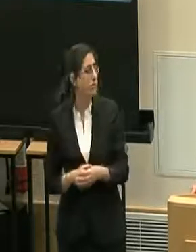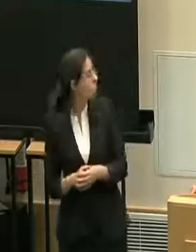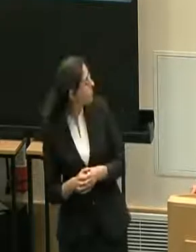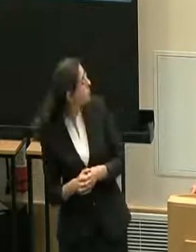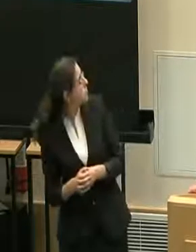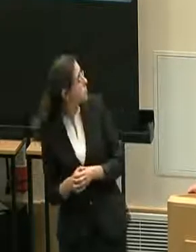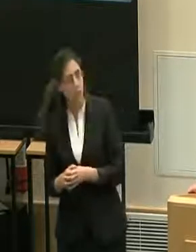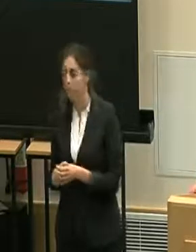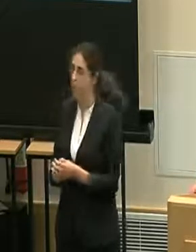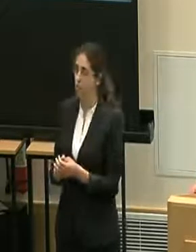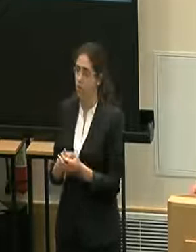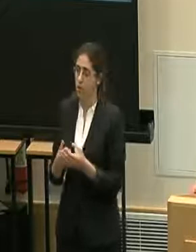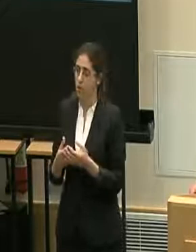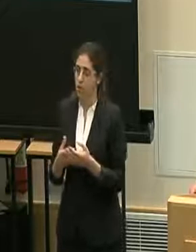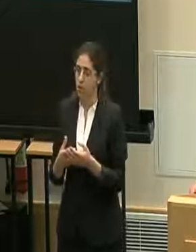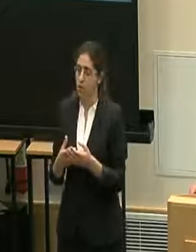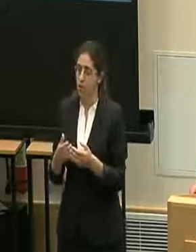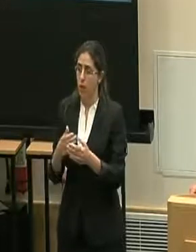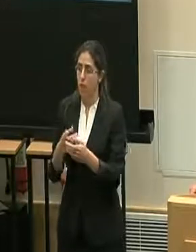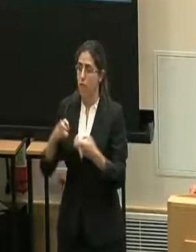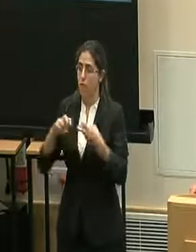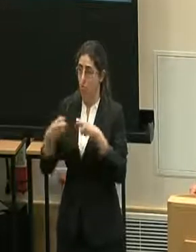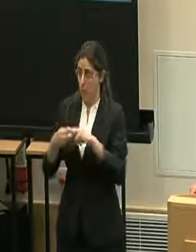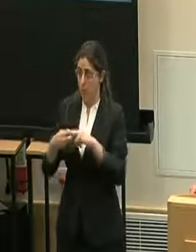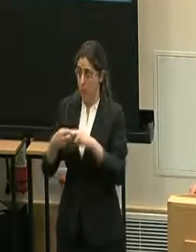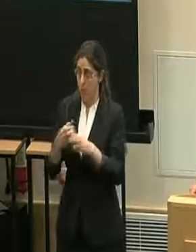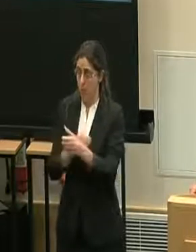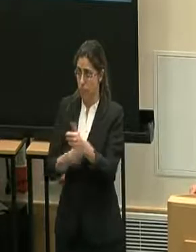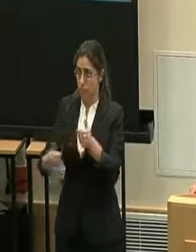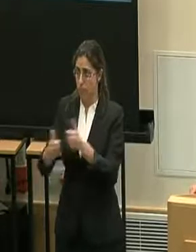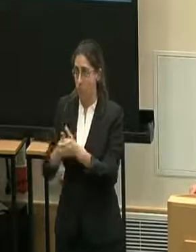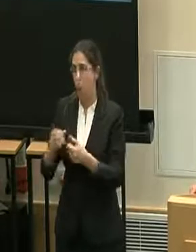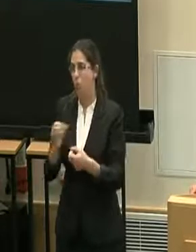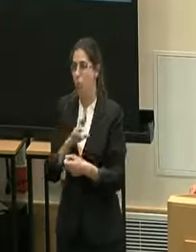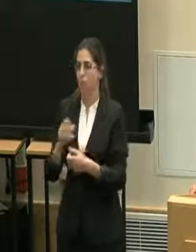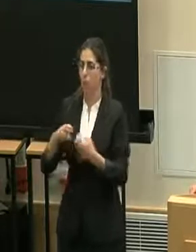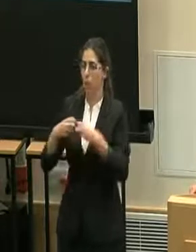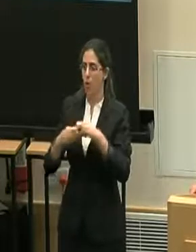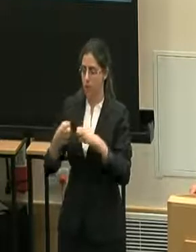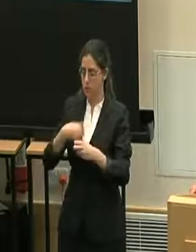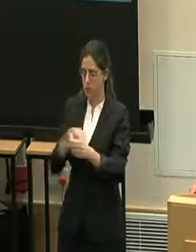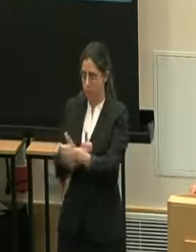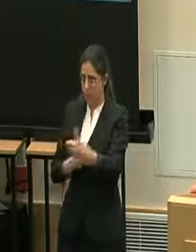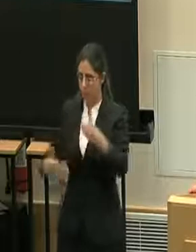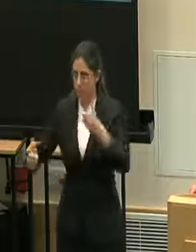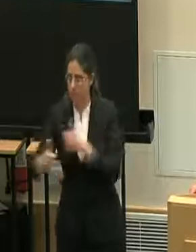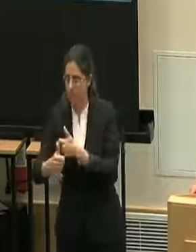There are always going to be priority problems or prioritizing problems.